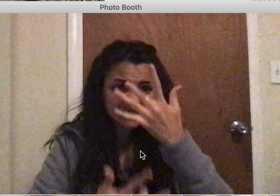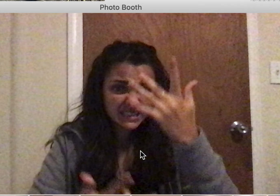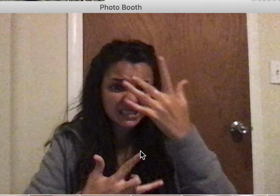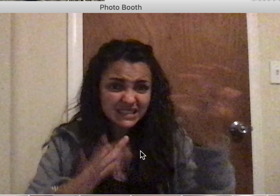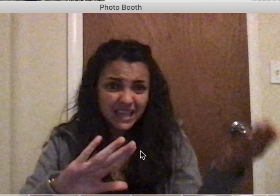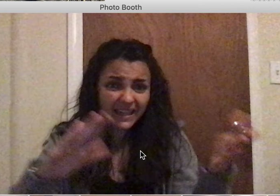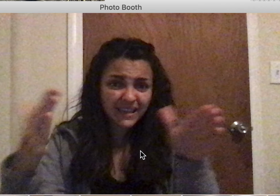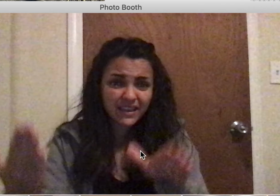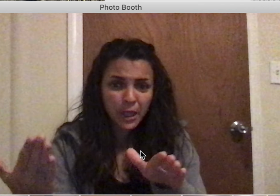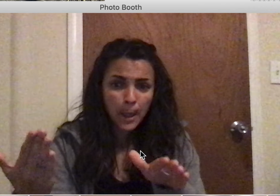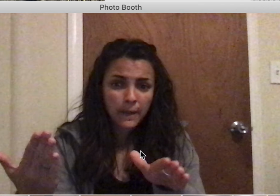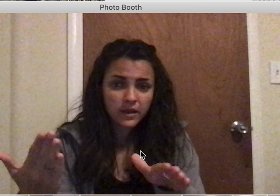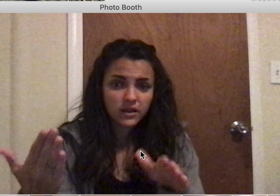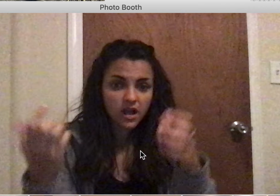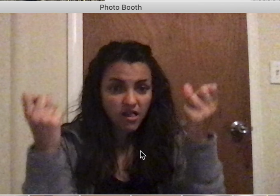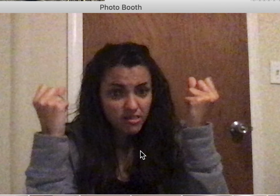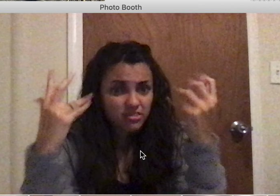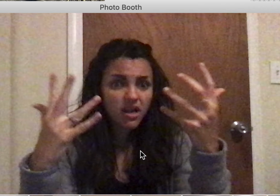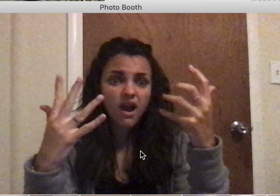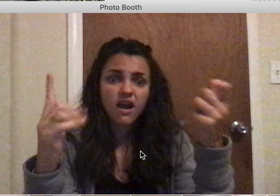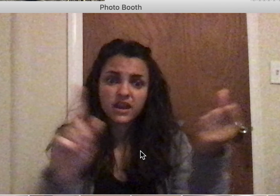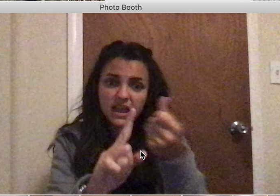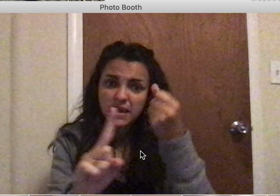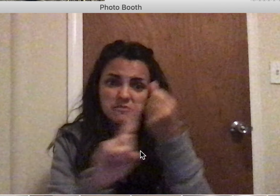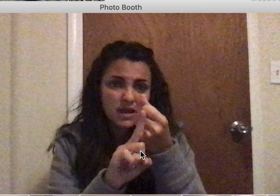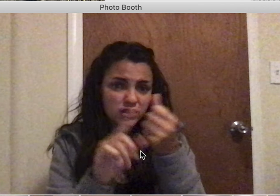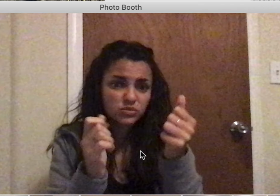Huge humans can have on the environment with development.